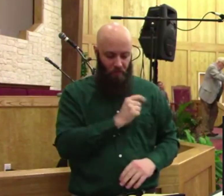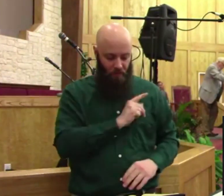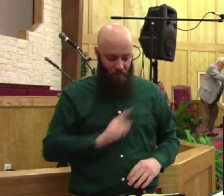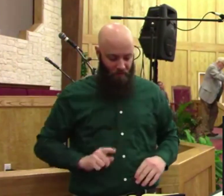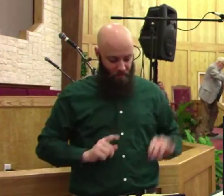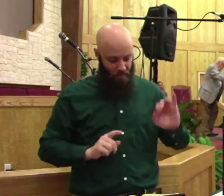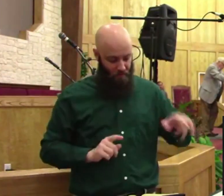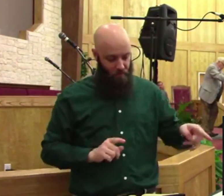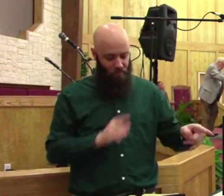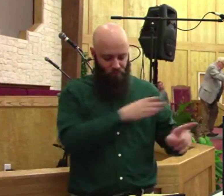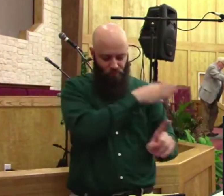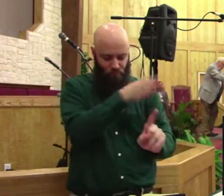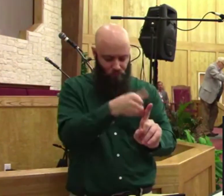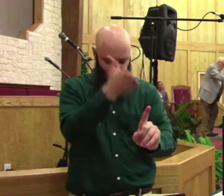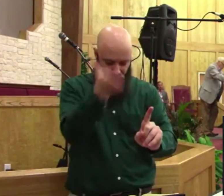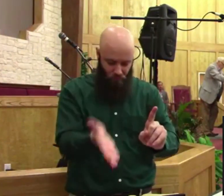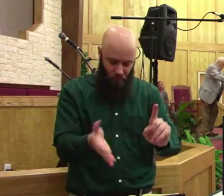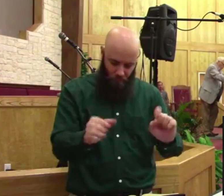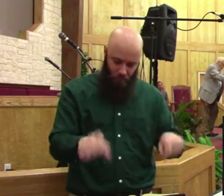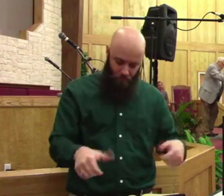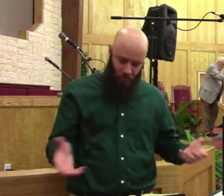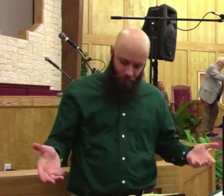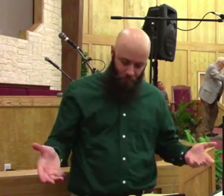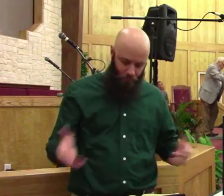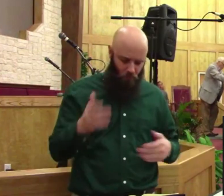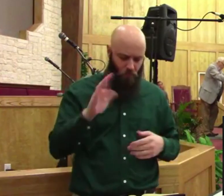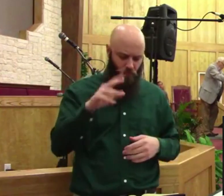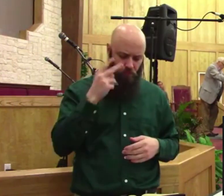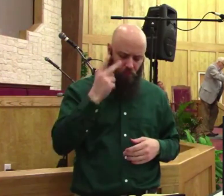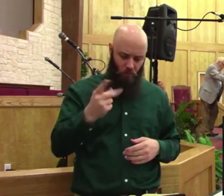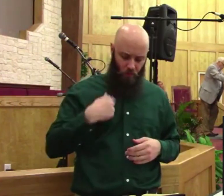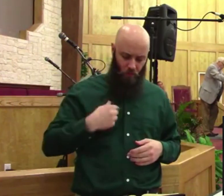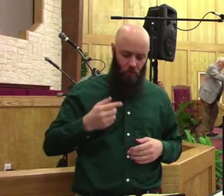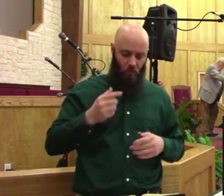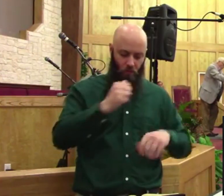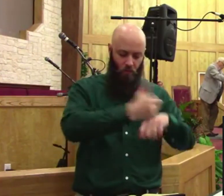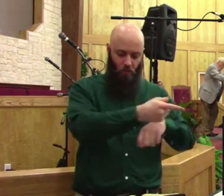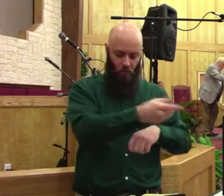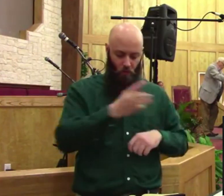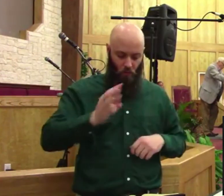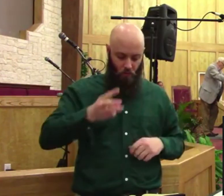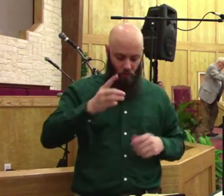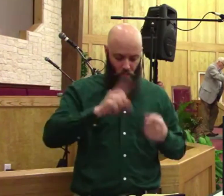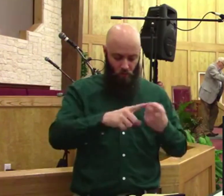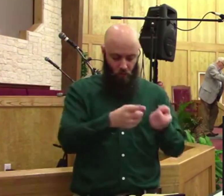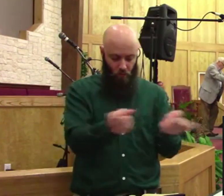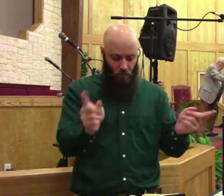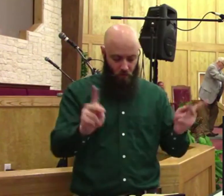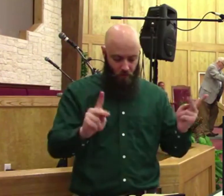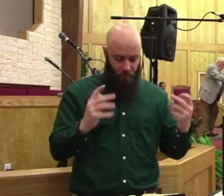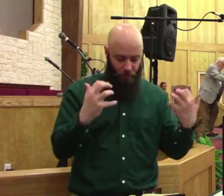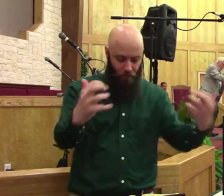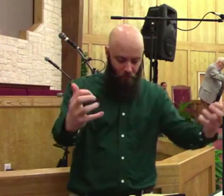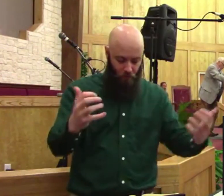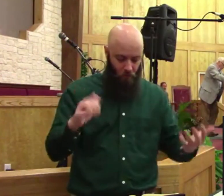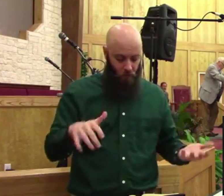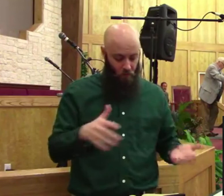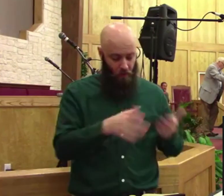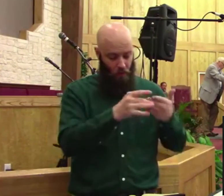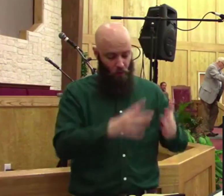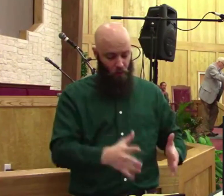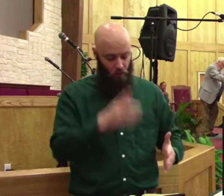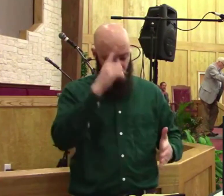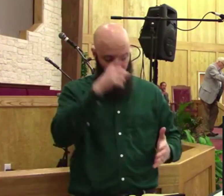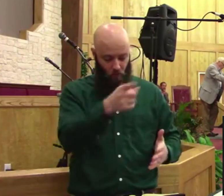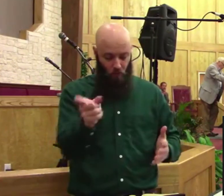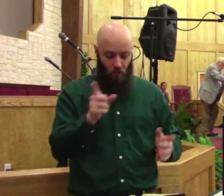covenant, my steadfast, sure love for David. Behold, I made him a witness to the peoples, a leader